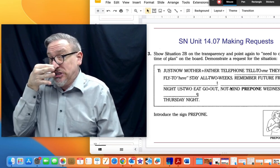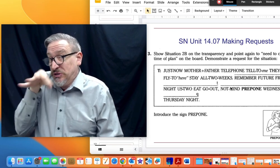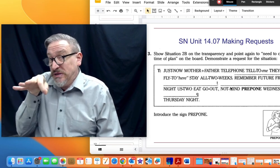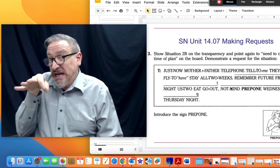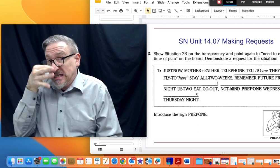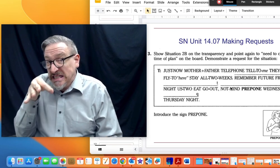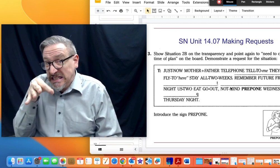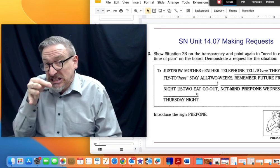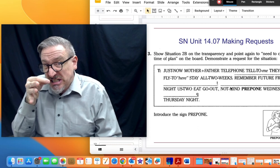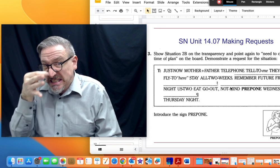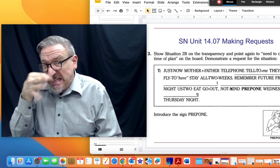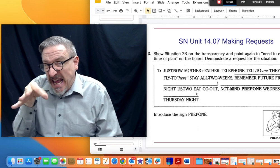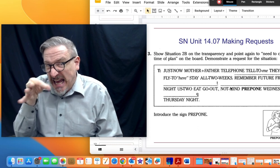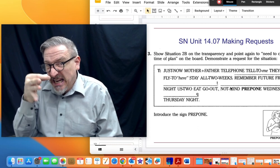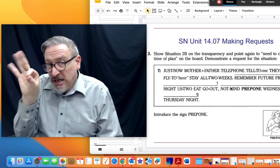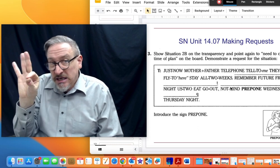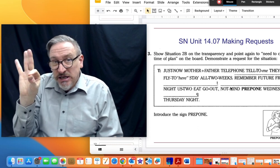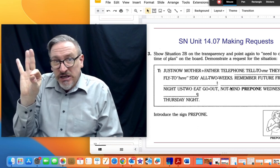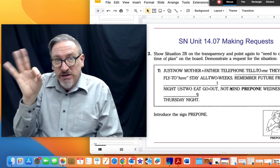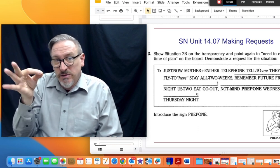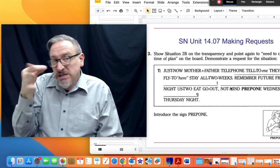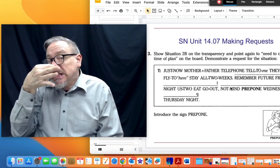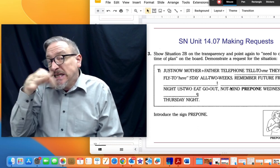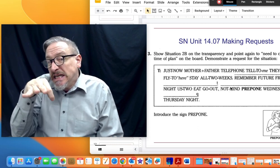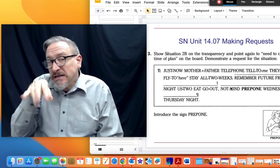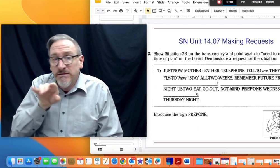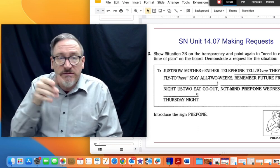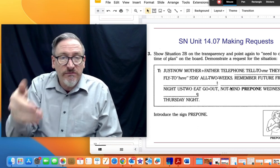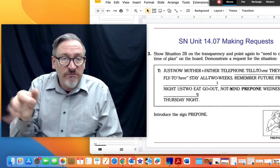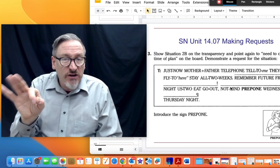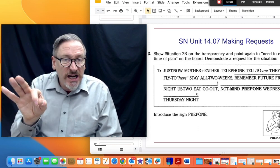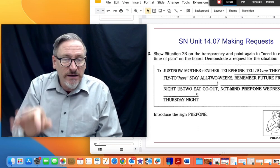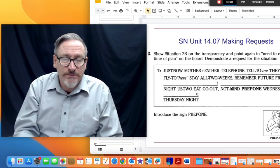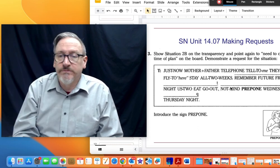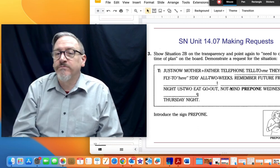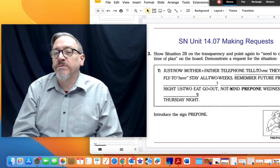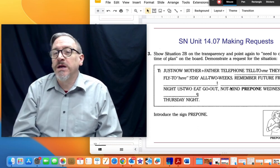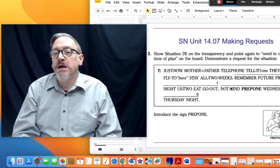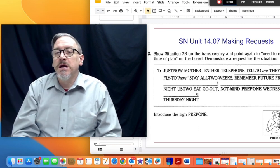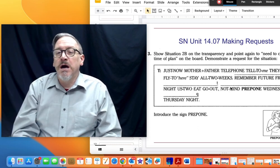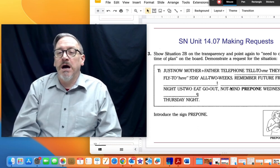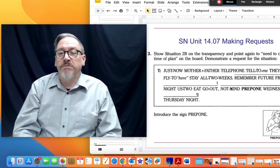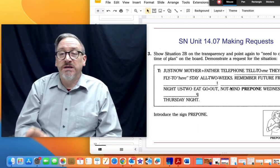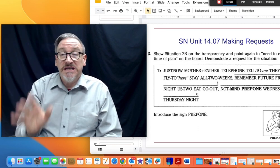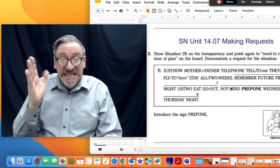even just 2 days, like just ahead. Key Friday.